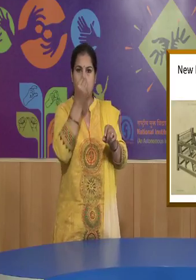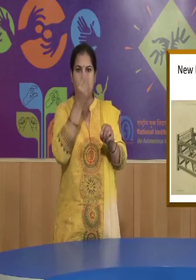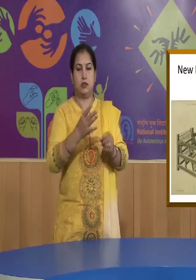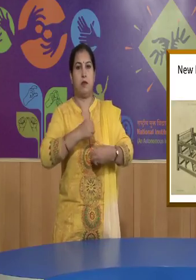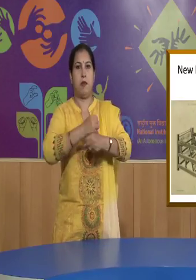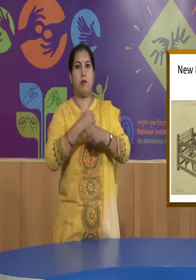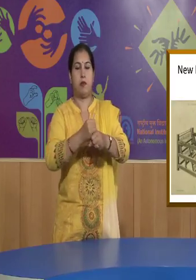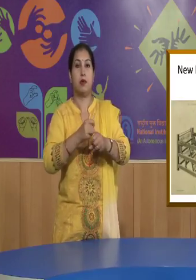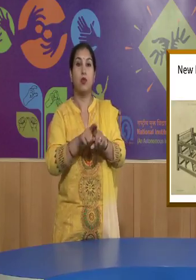times.